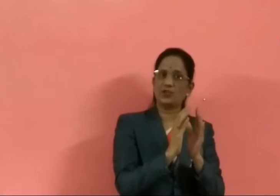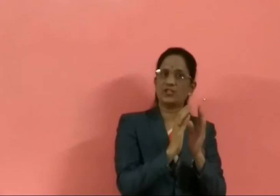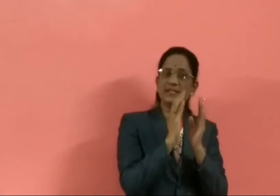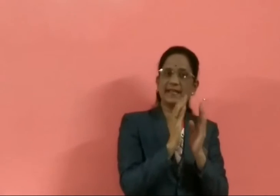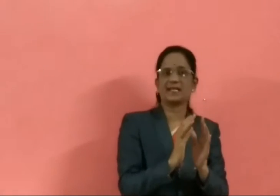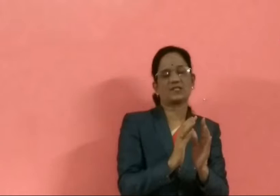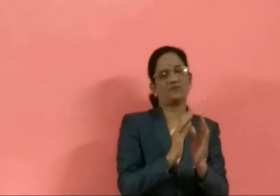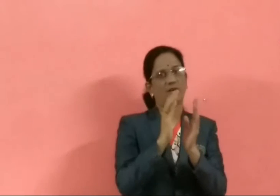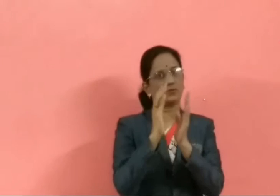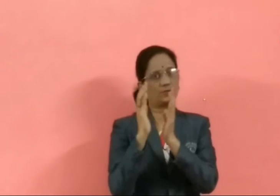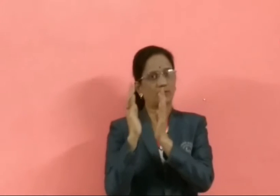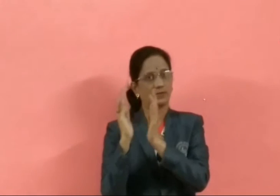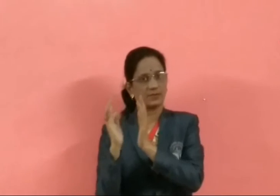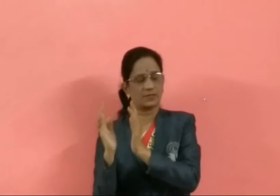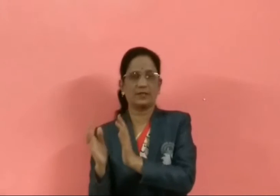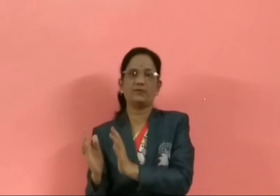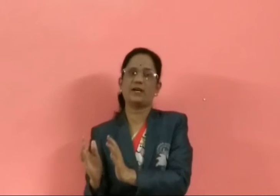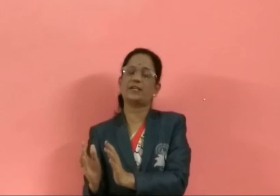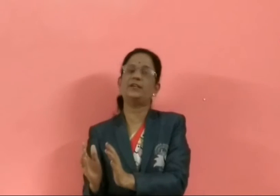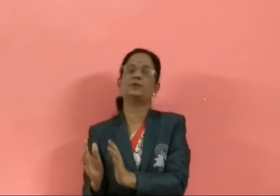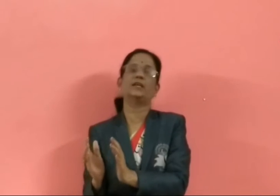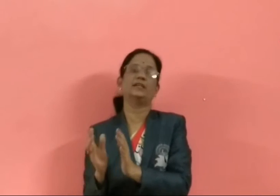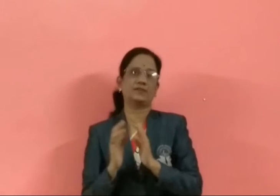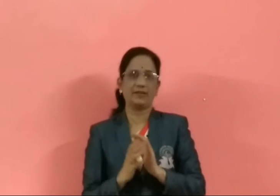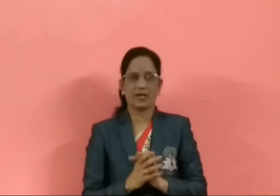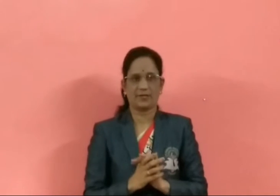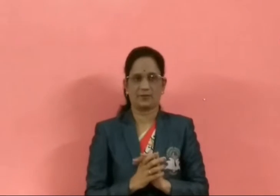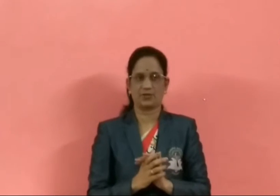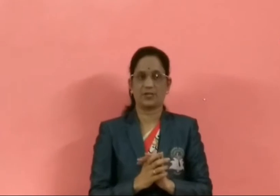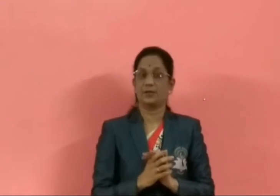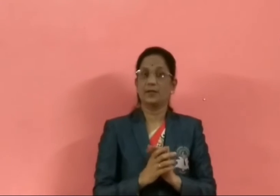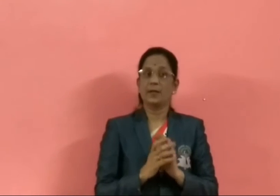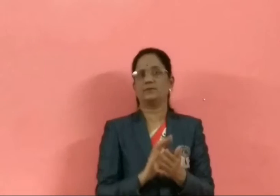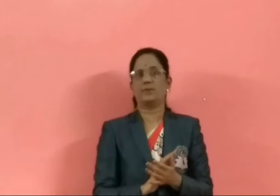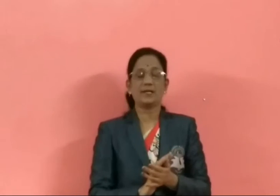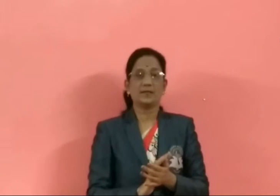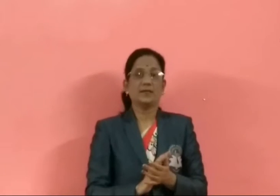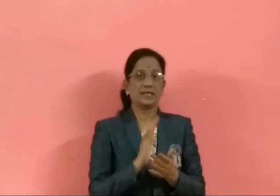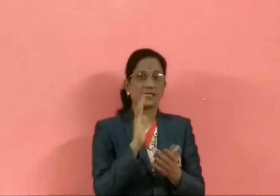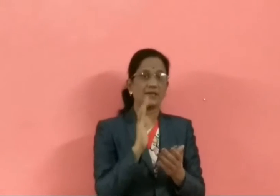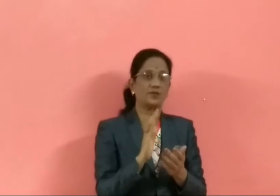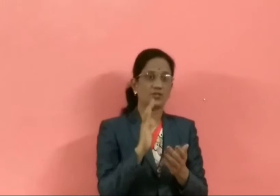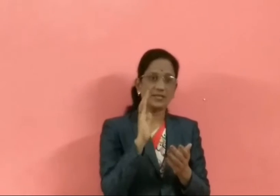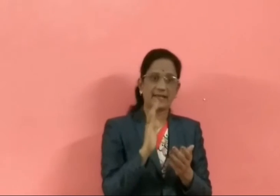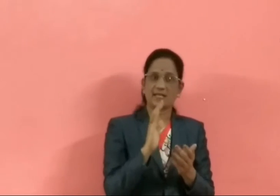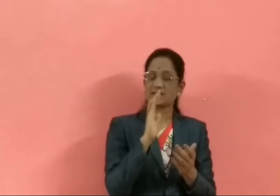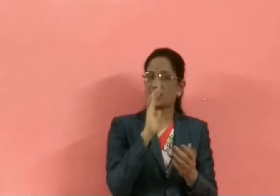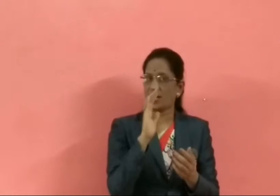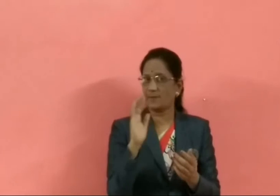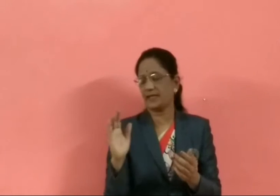hydrogen gas we have to convert into the liquid hydrogen. But this hydrogen gas can't be